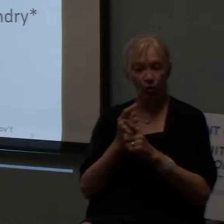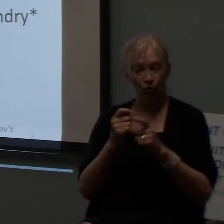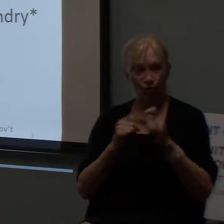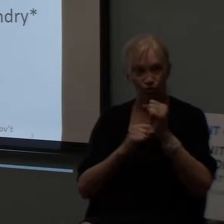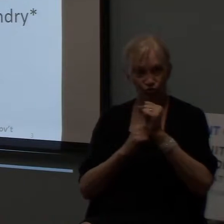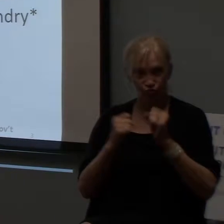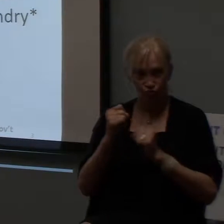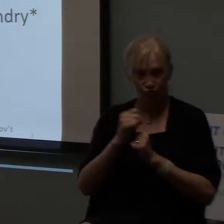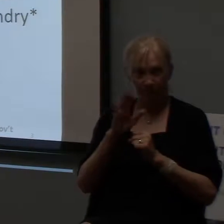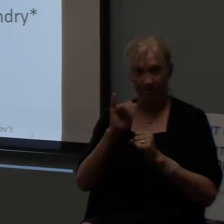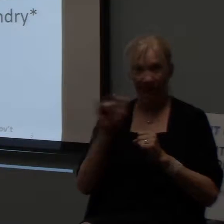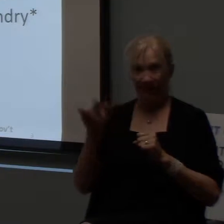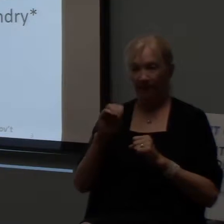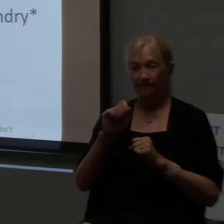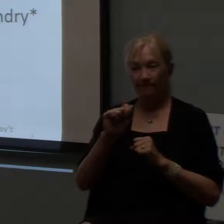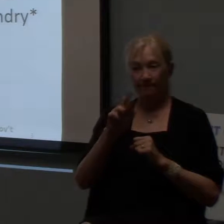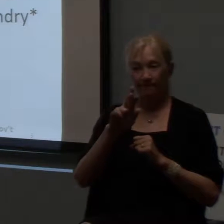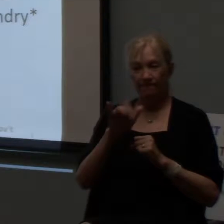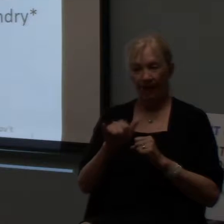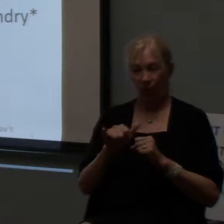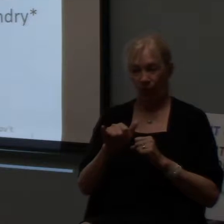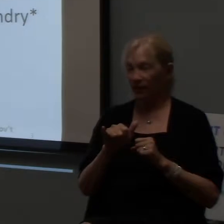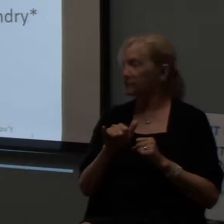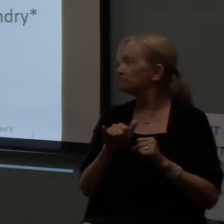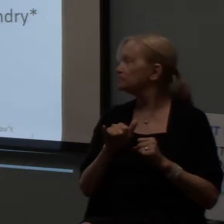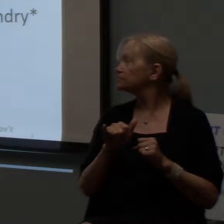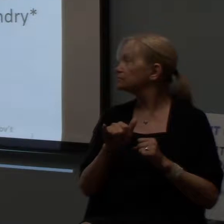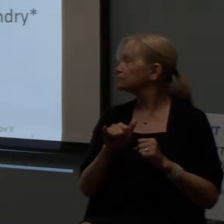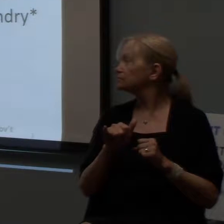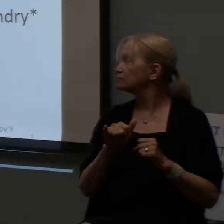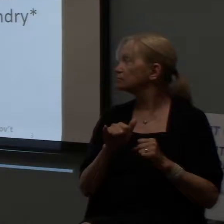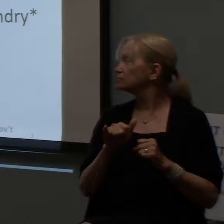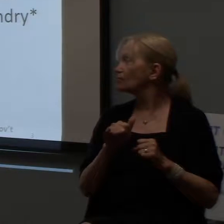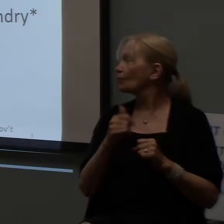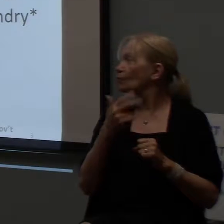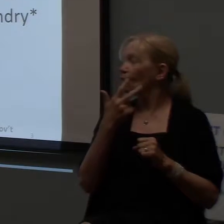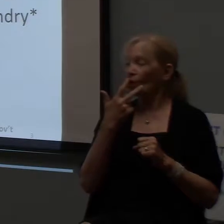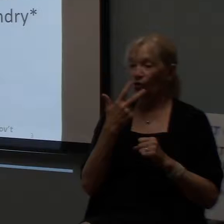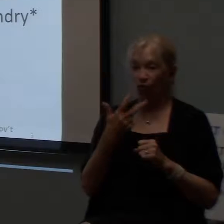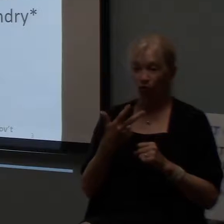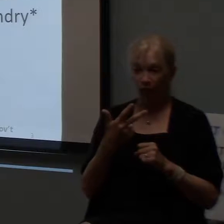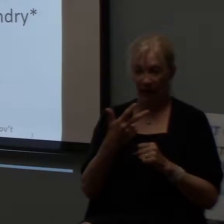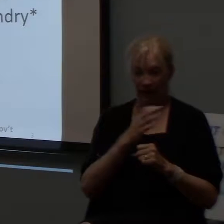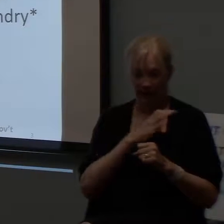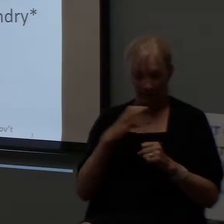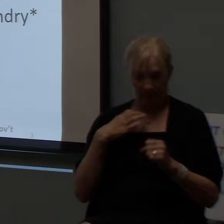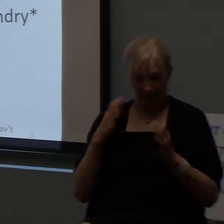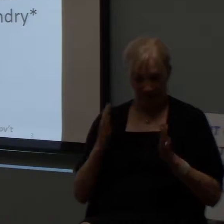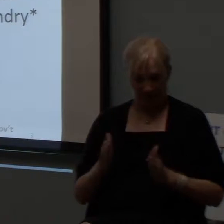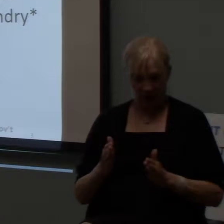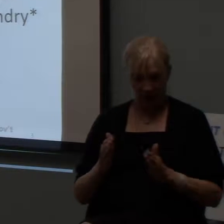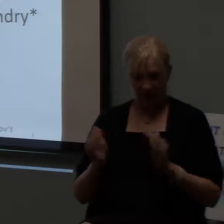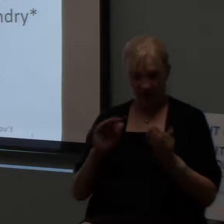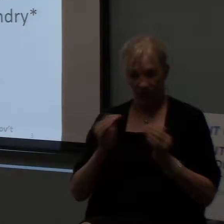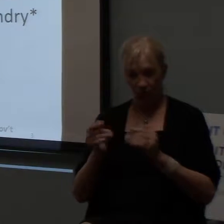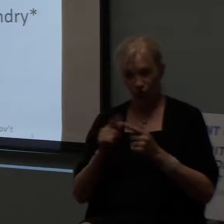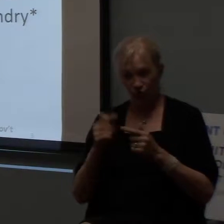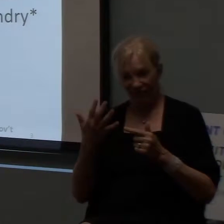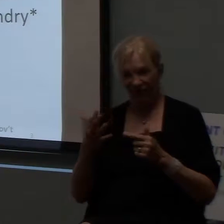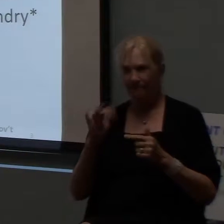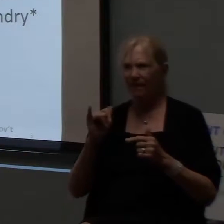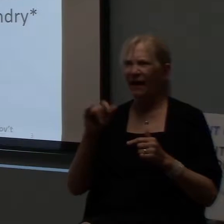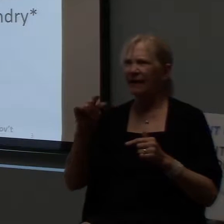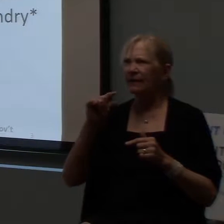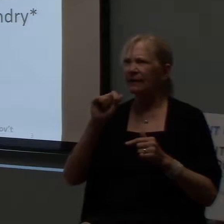Reynolds, who's a League member. 3 commissioners versus 5 commissioners by Gaithia